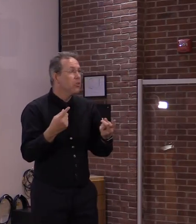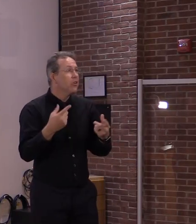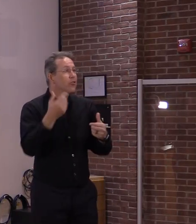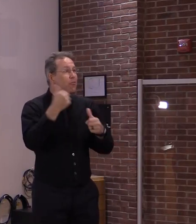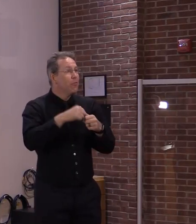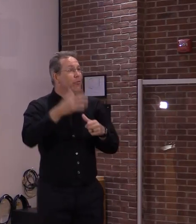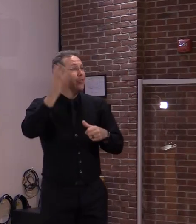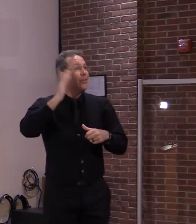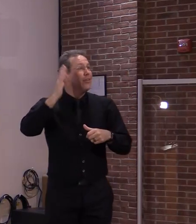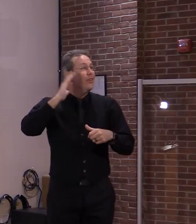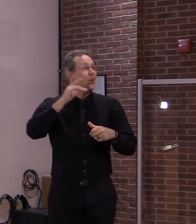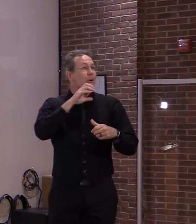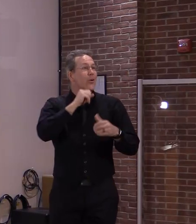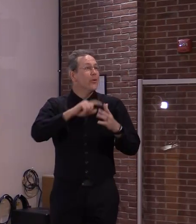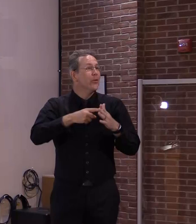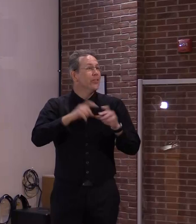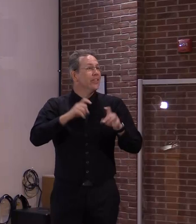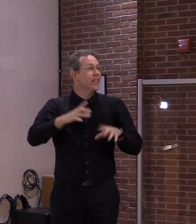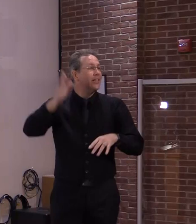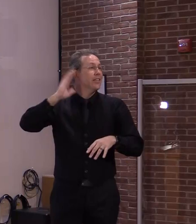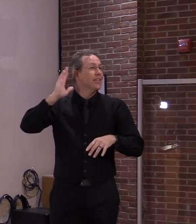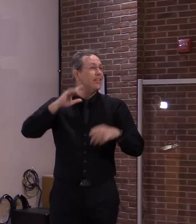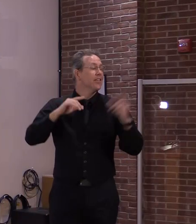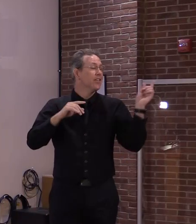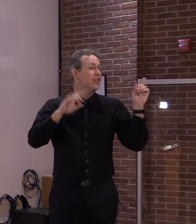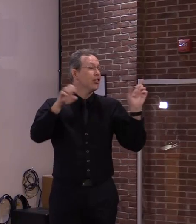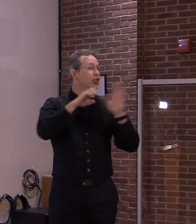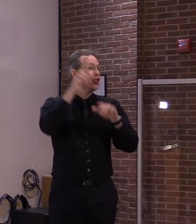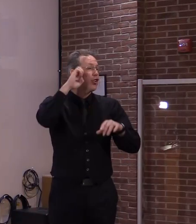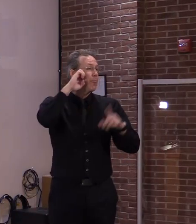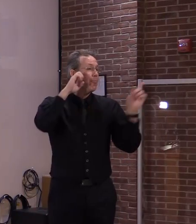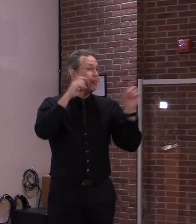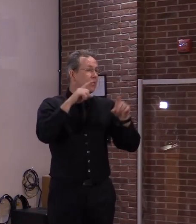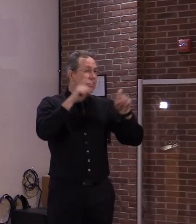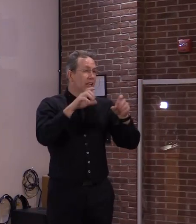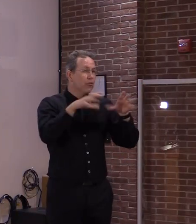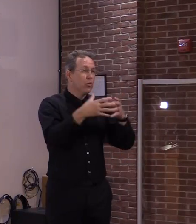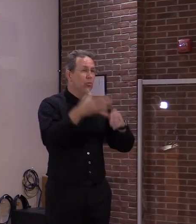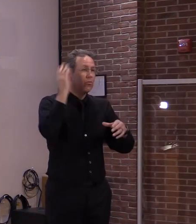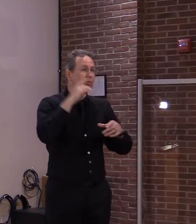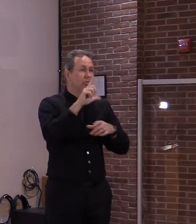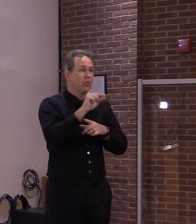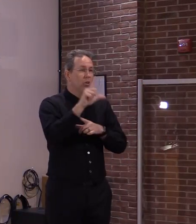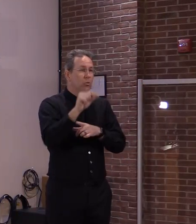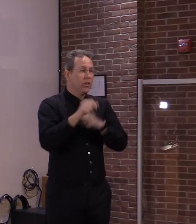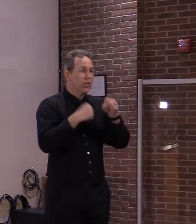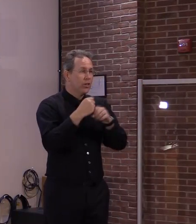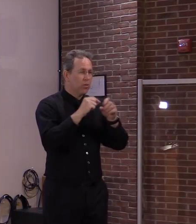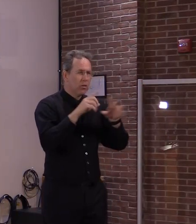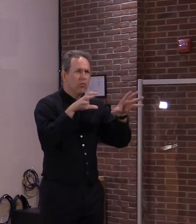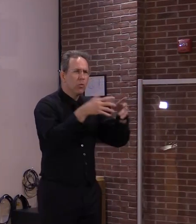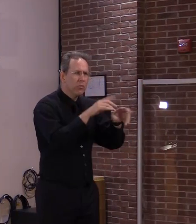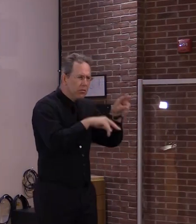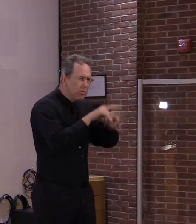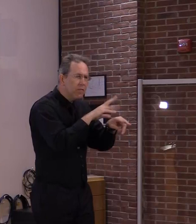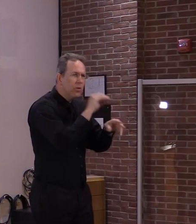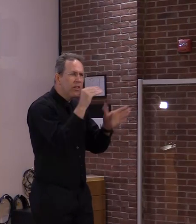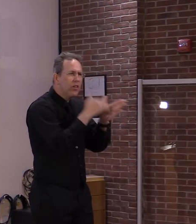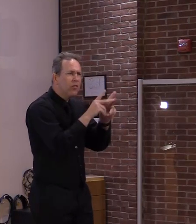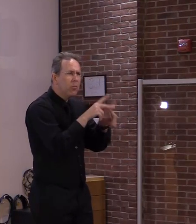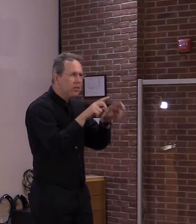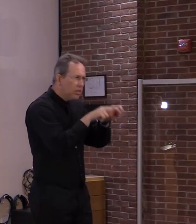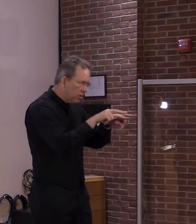So it doesn't really matter if the company is knocking at the door or the FDA is doing it on their own,